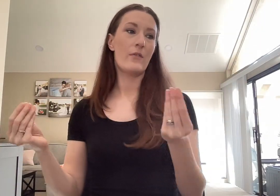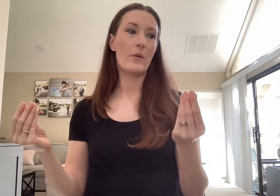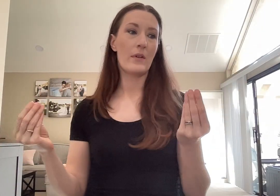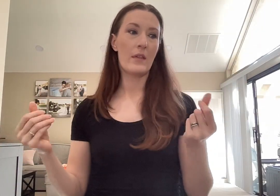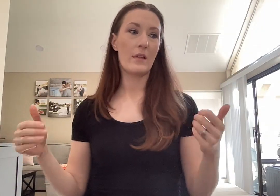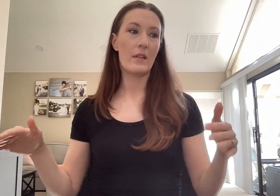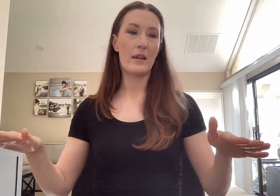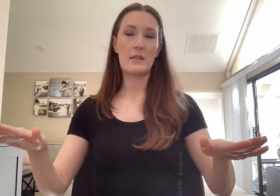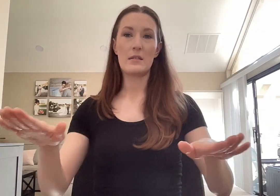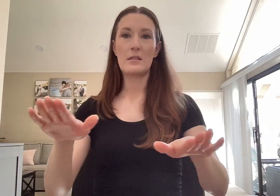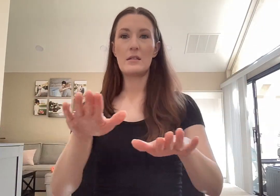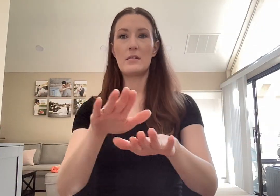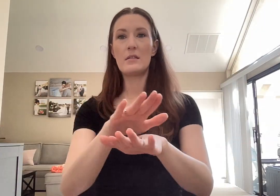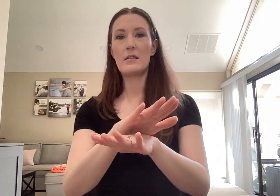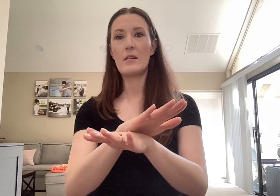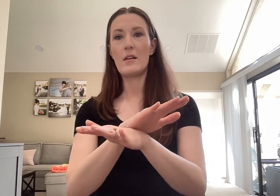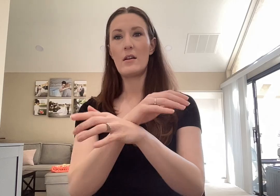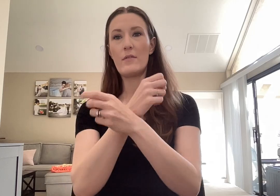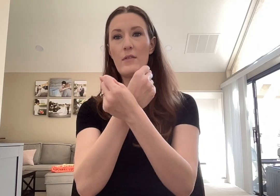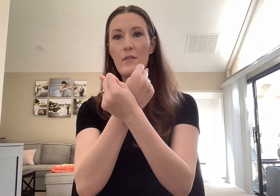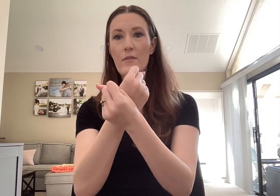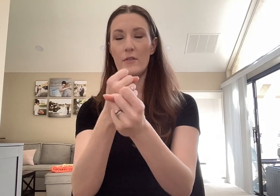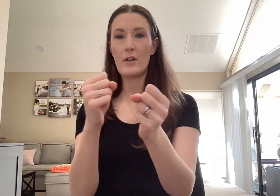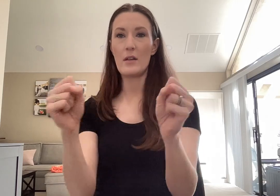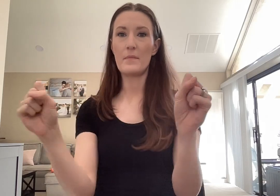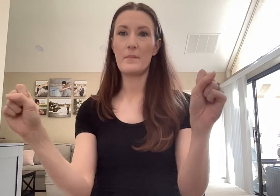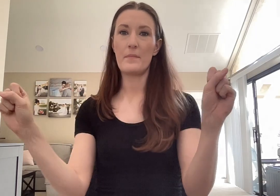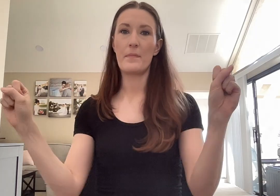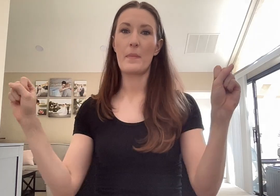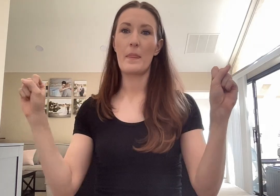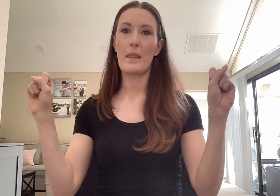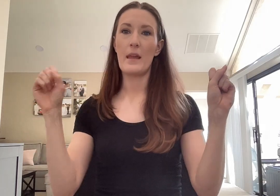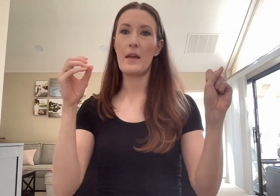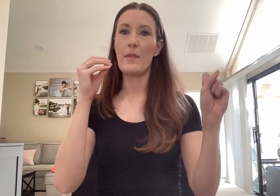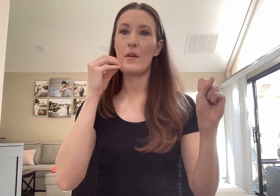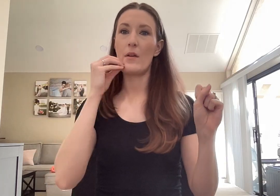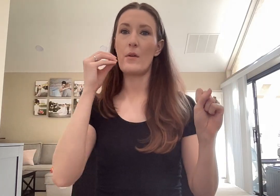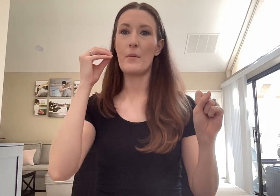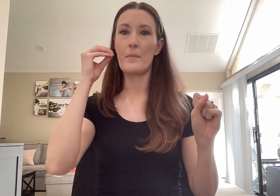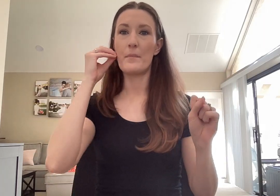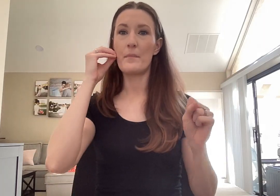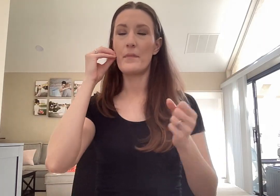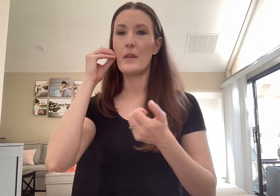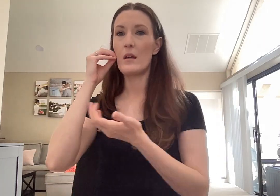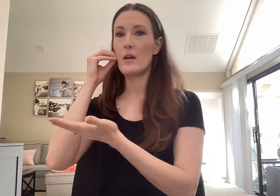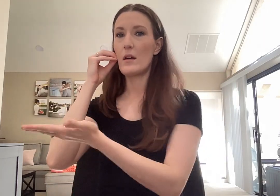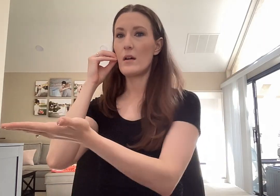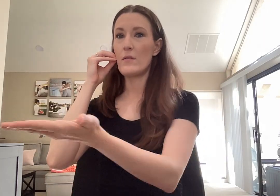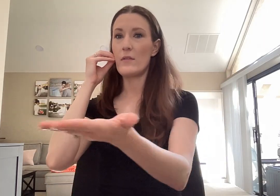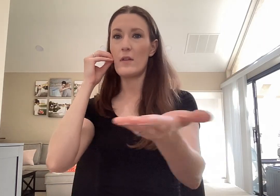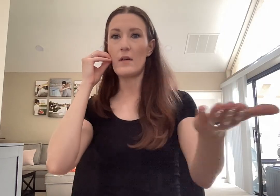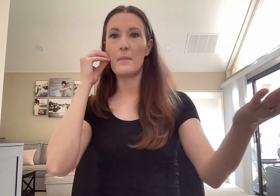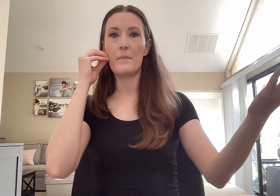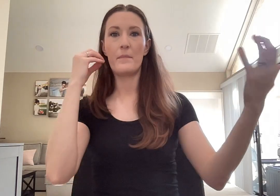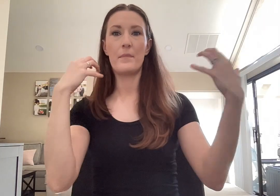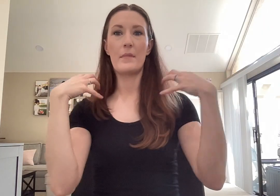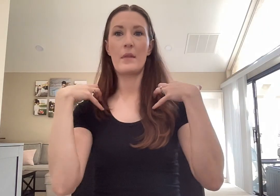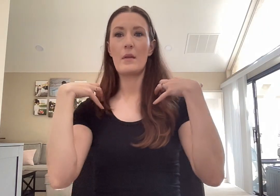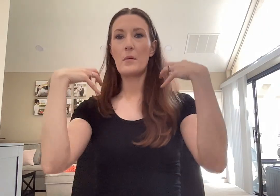for the land of the free and the home of the